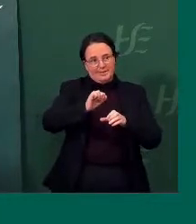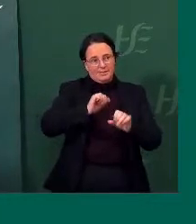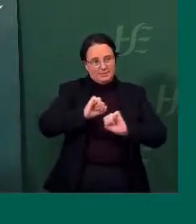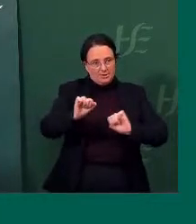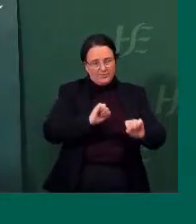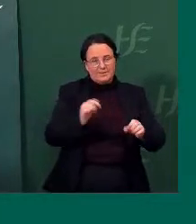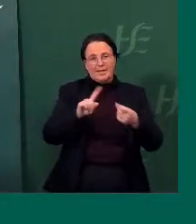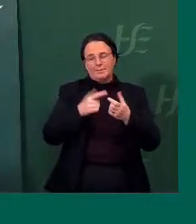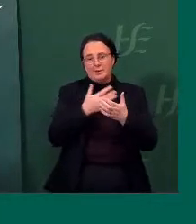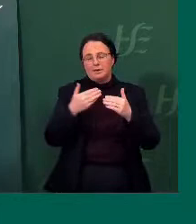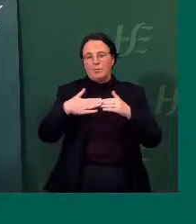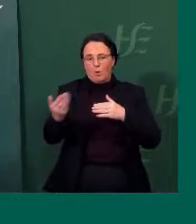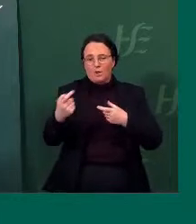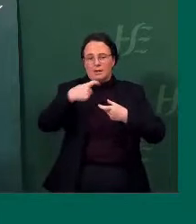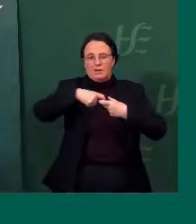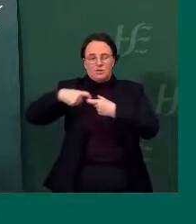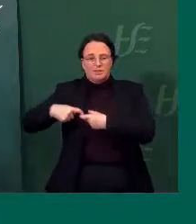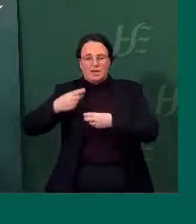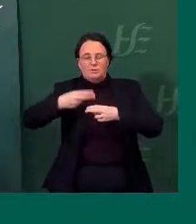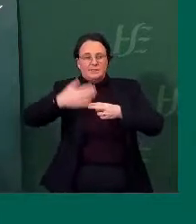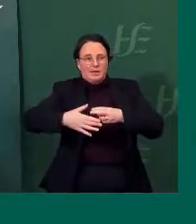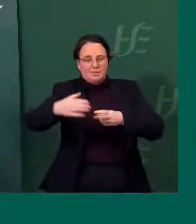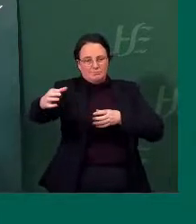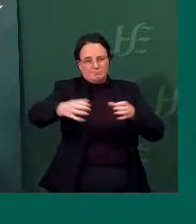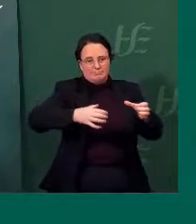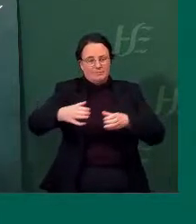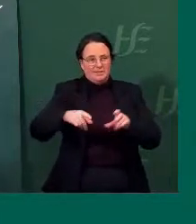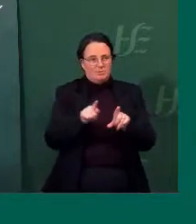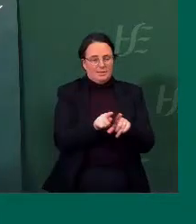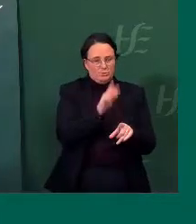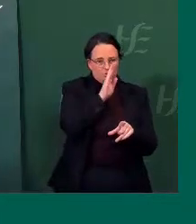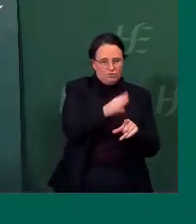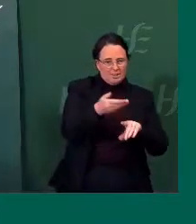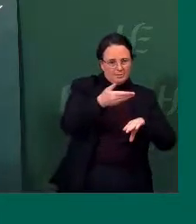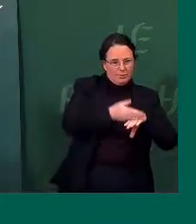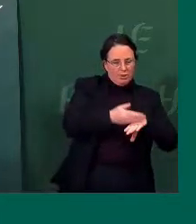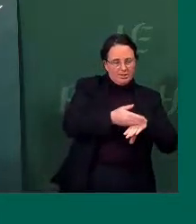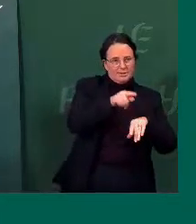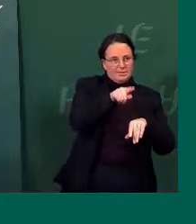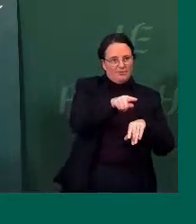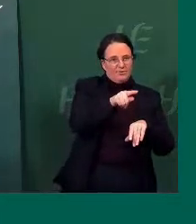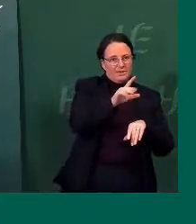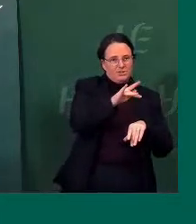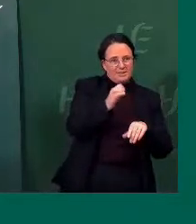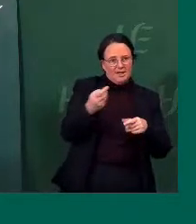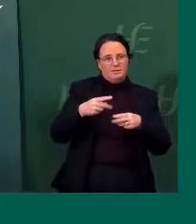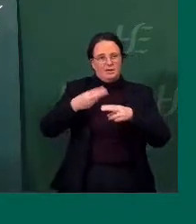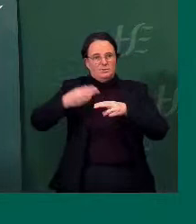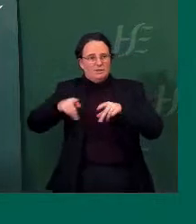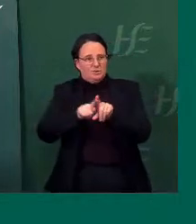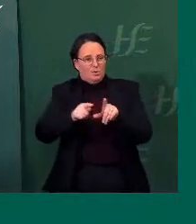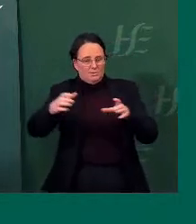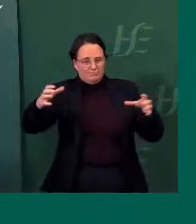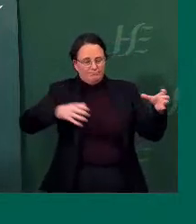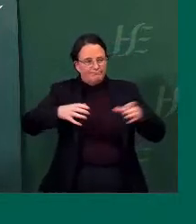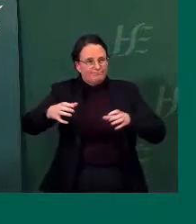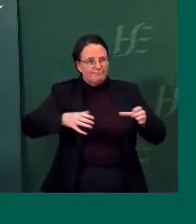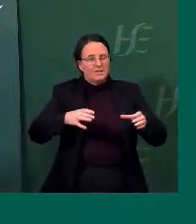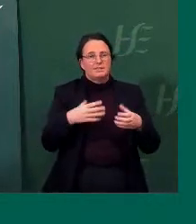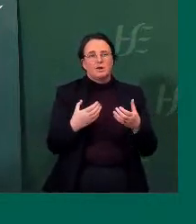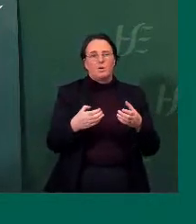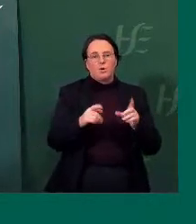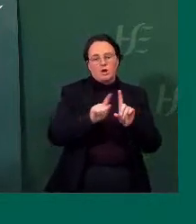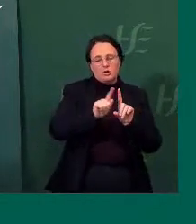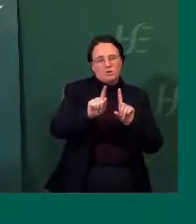also indeed contracted in outside those that we directly employ in the HSE. So just in terms of the close contacts and the